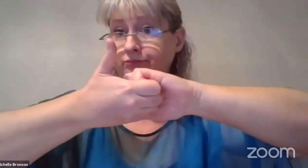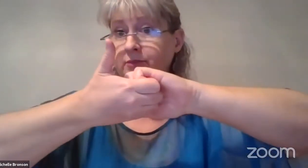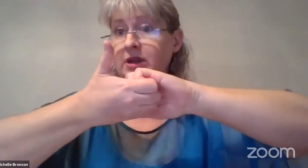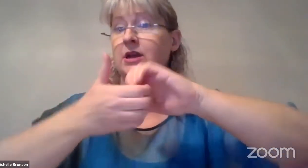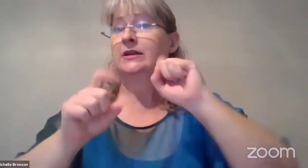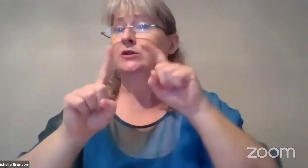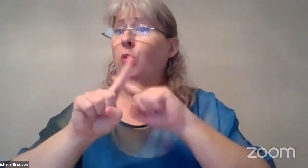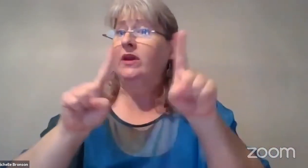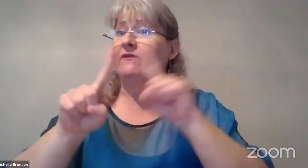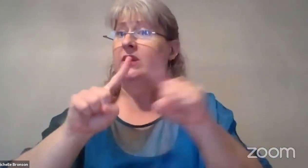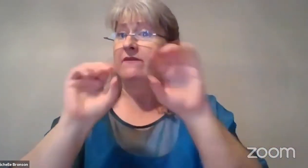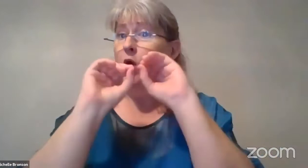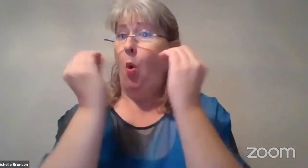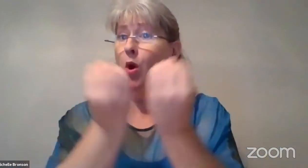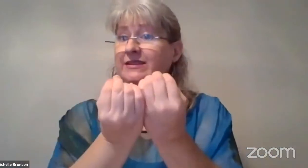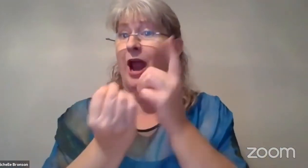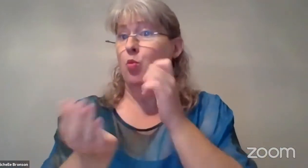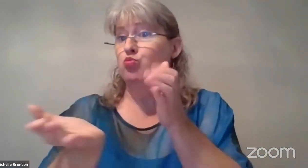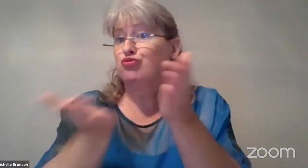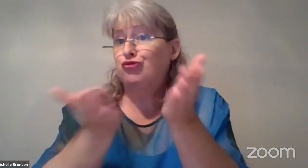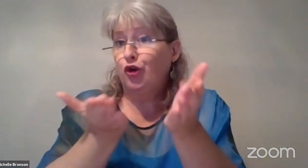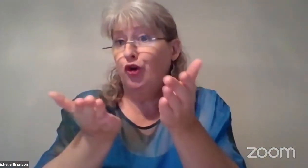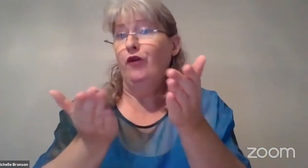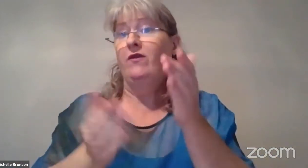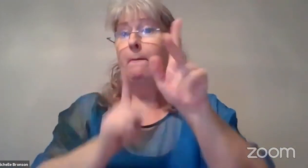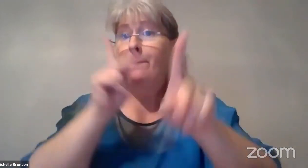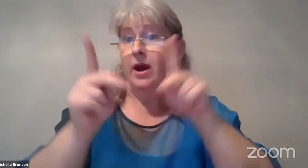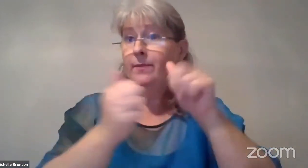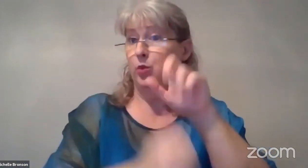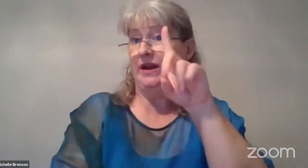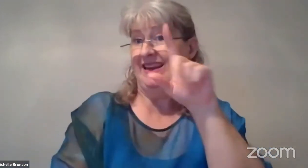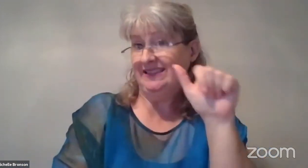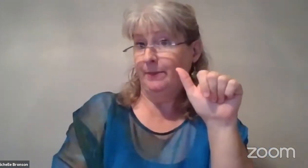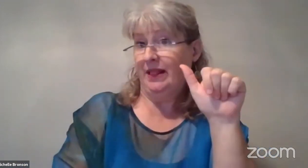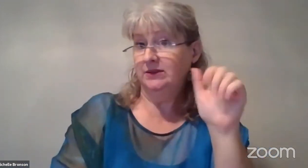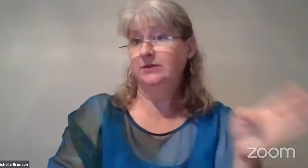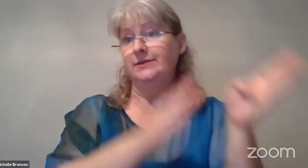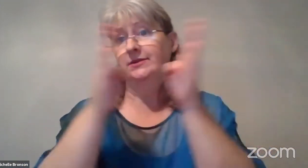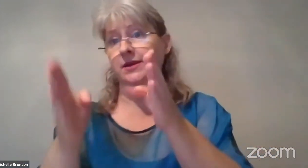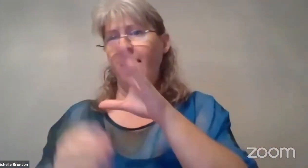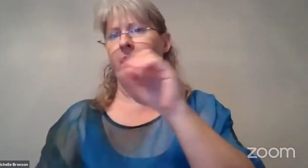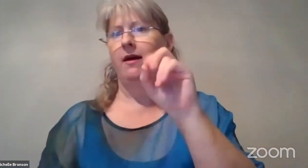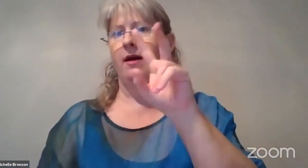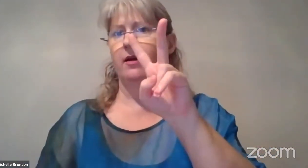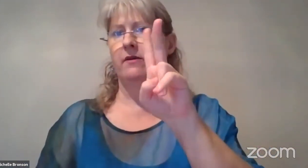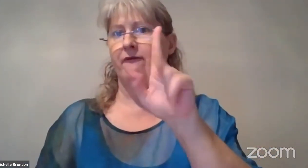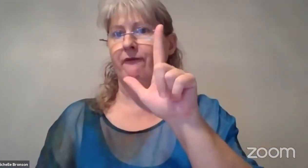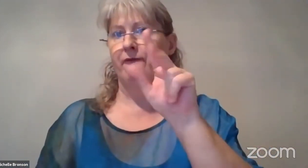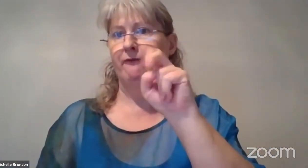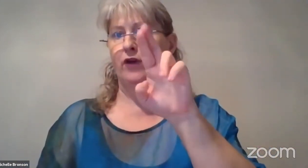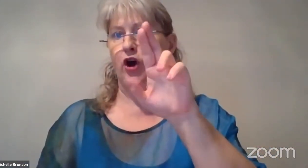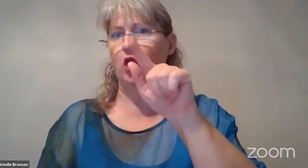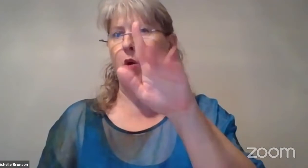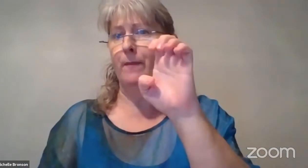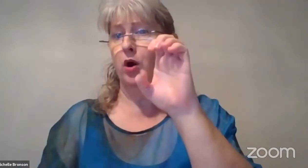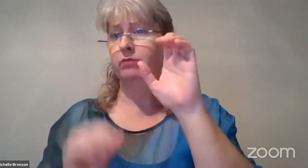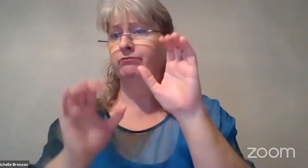whether or not we would want to partner with them and various organizations who serve individuals with disabilities